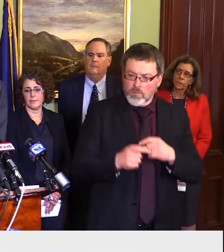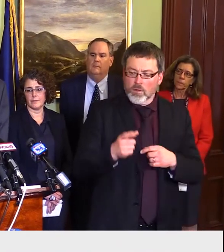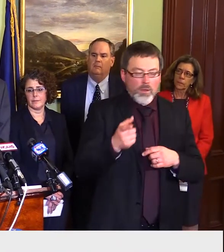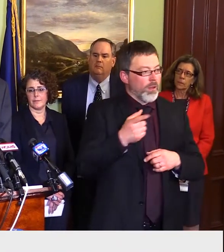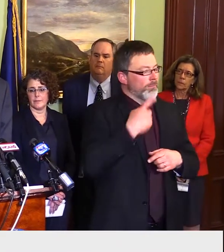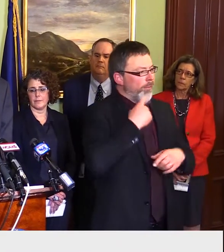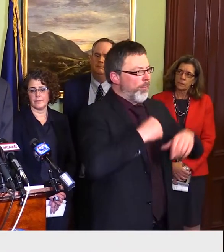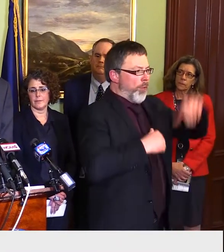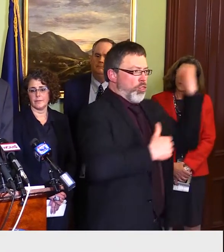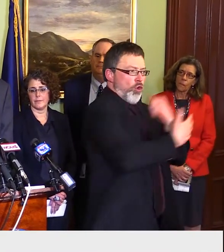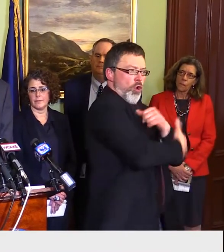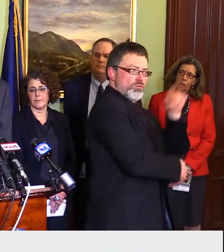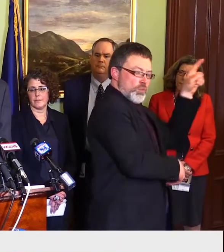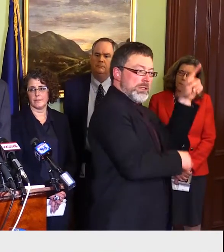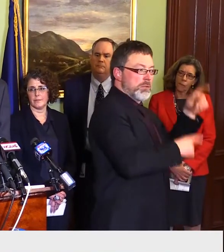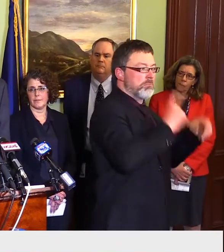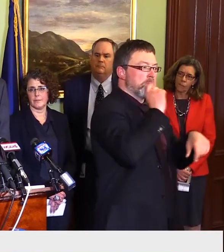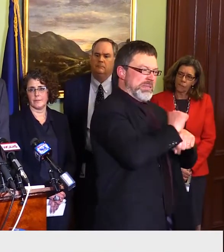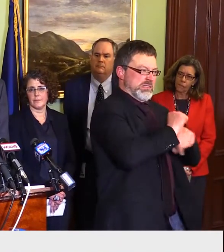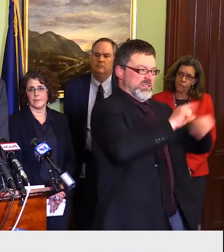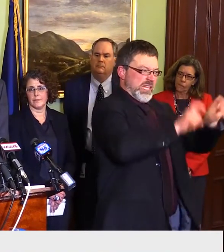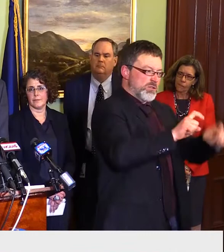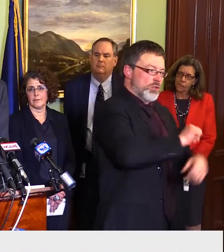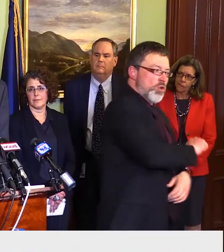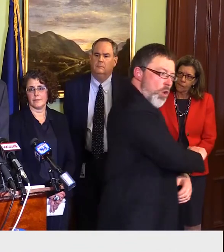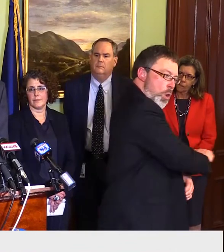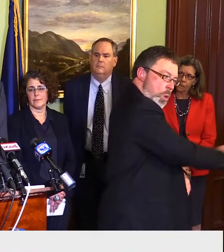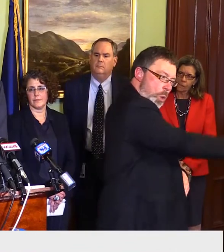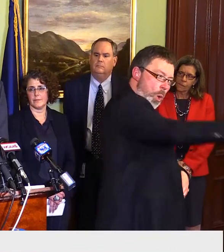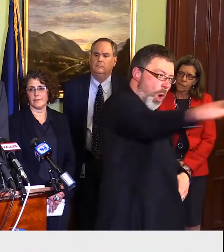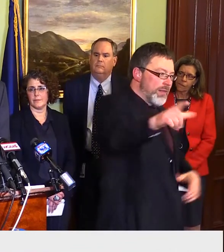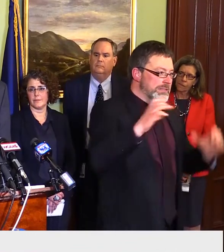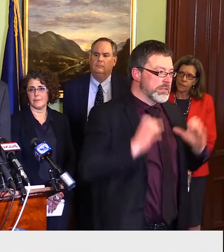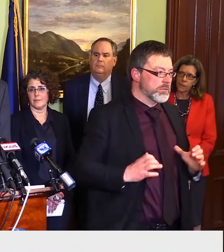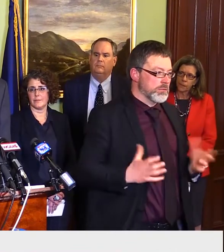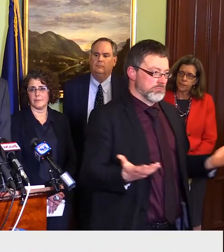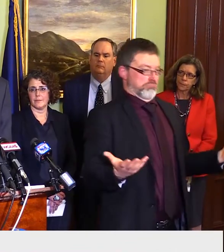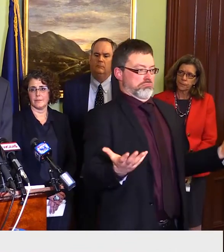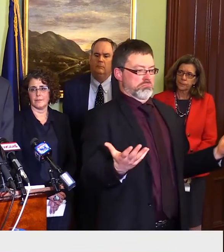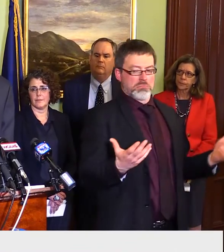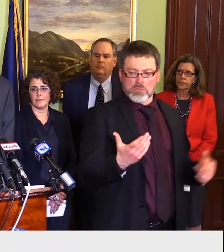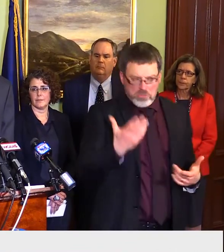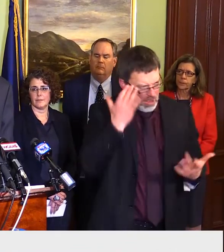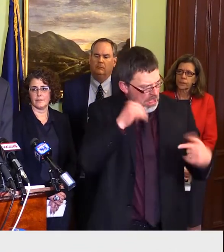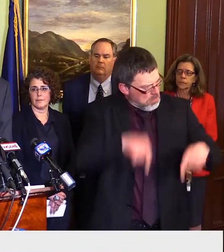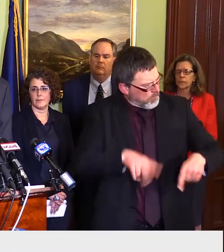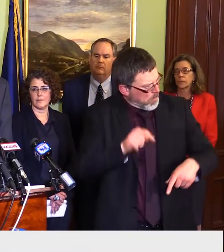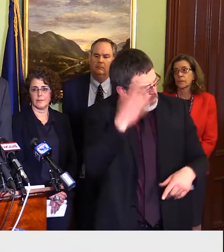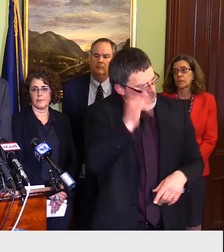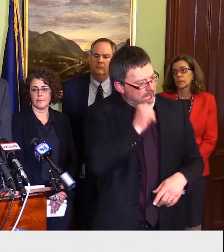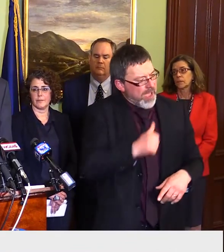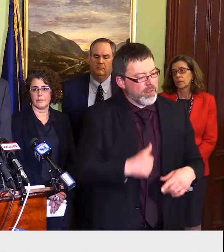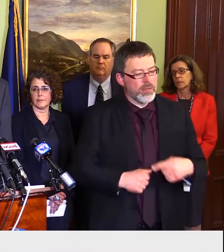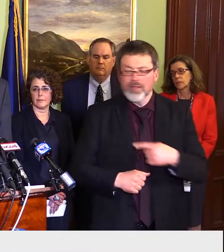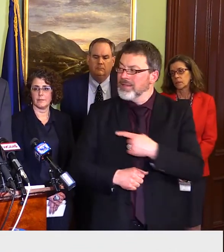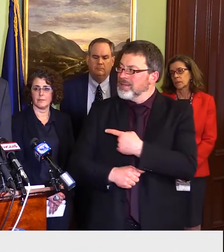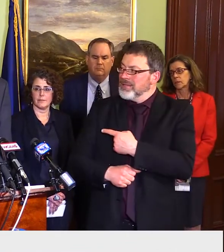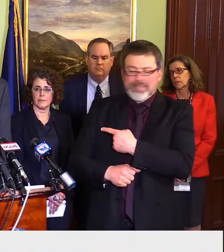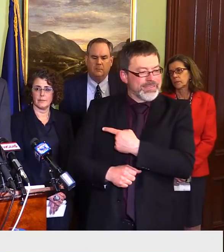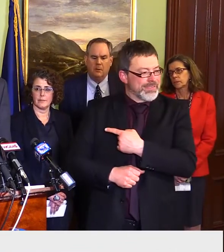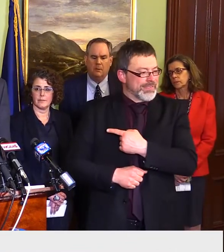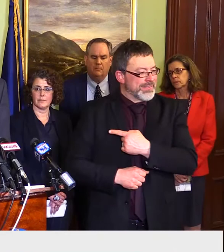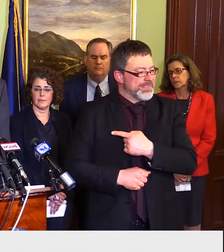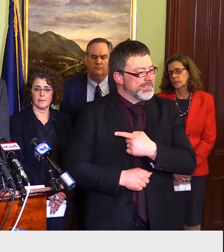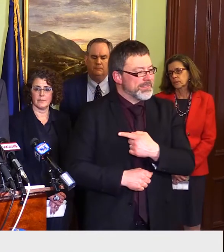right now where we can try to intervene in the testing protocol as well as in our knowledge about cases in the